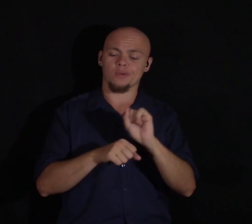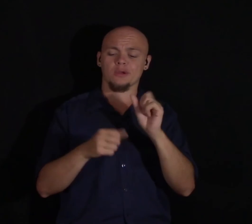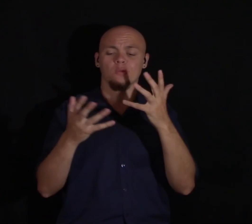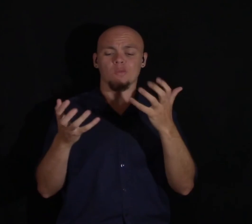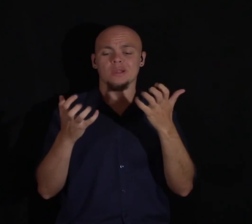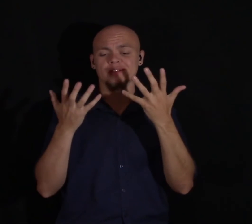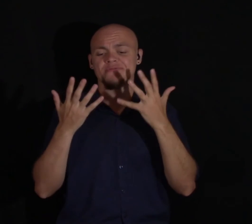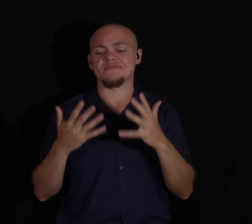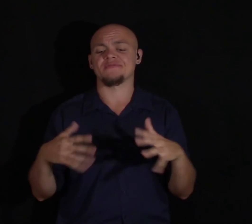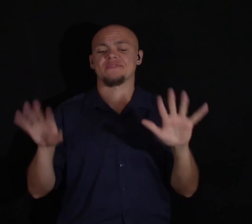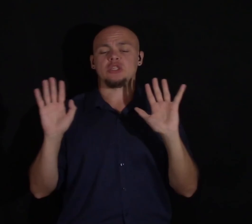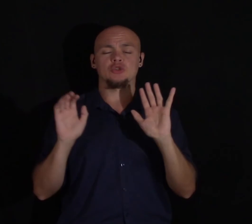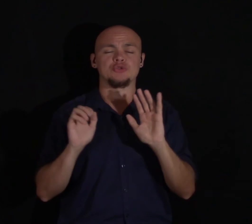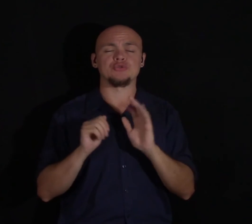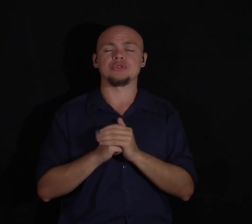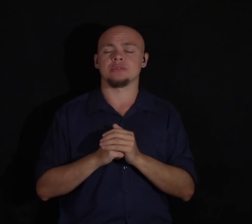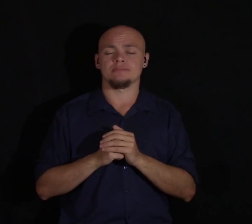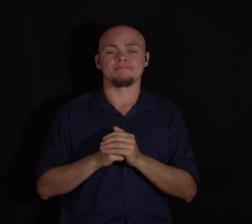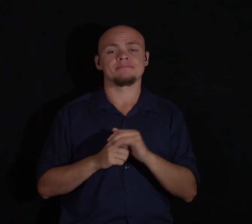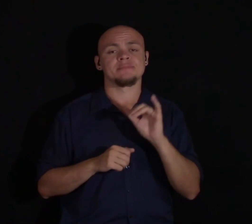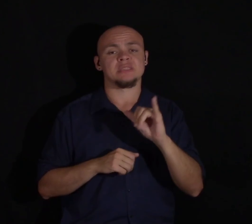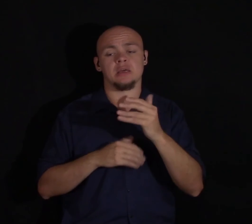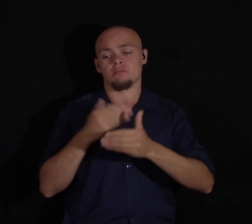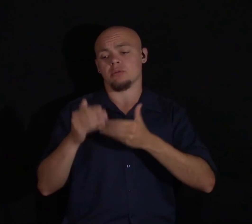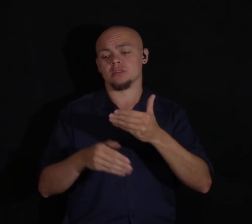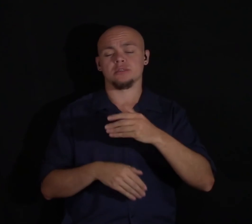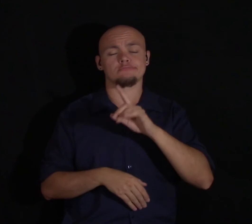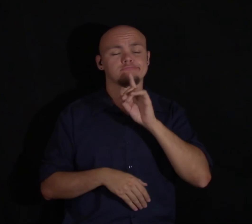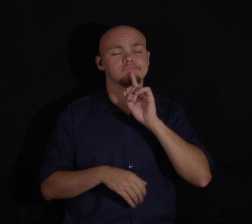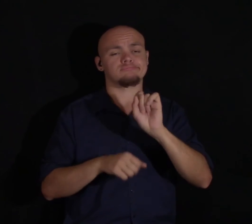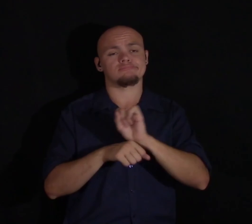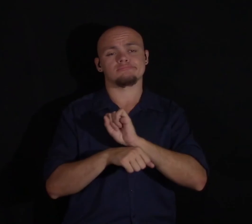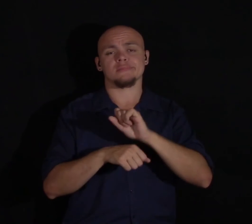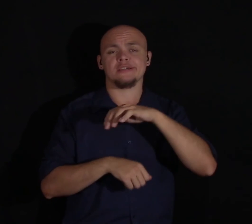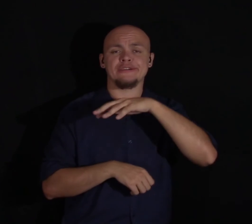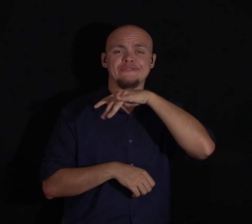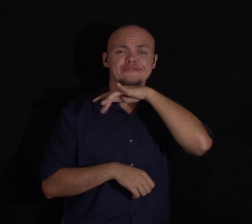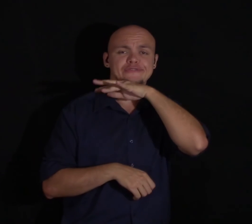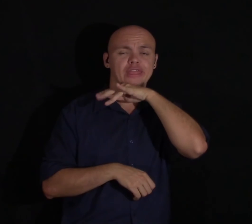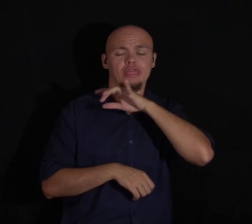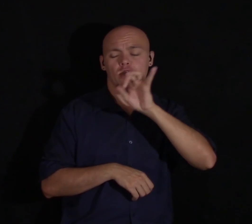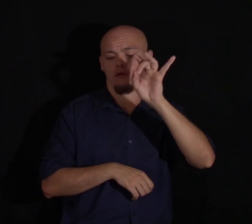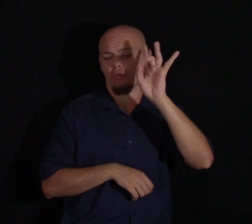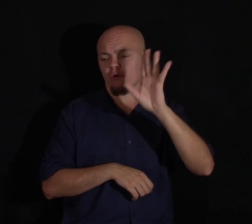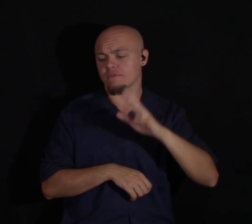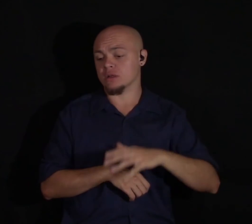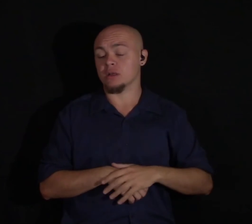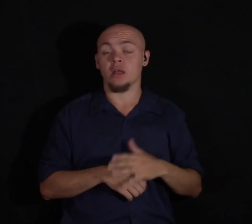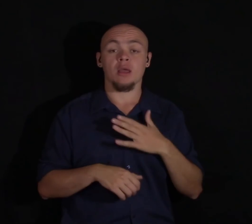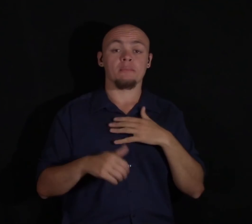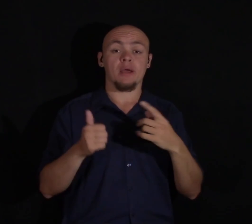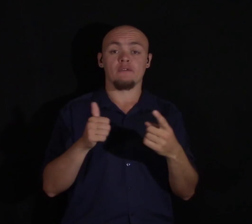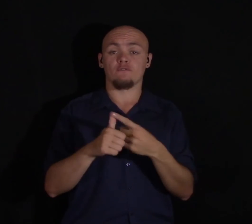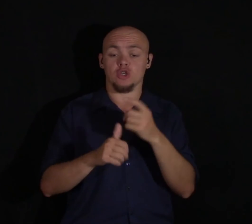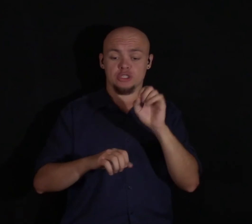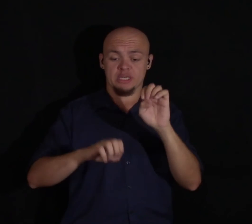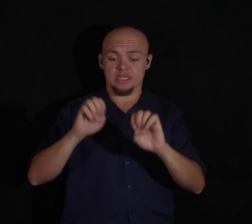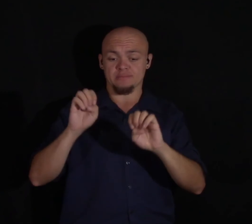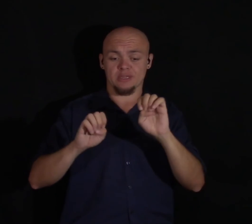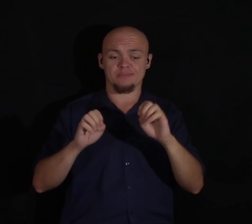was indeed a filthy process in which I was engaged. During my first experiment, a kind of